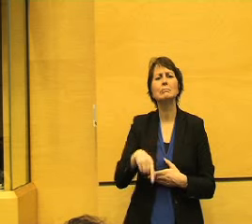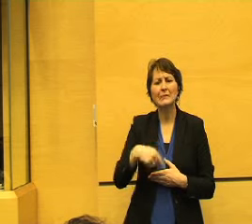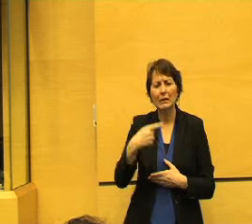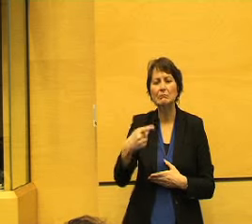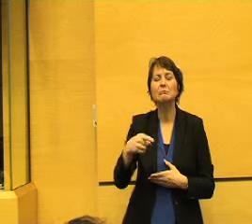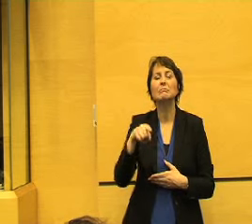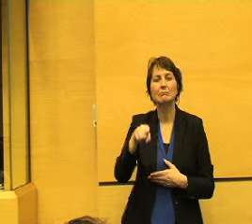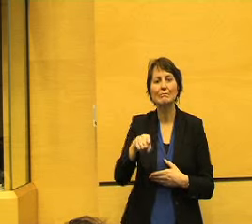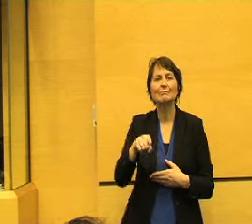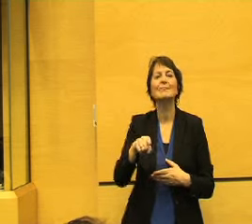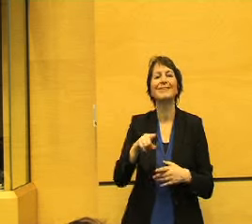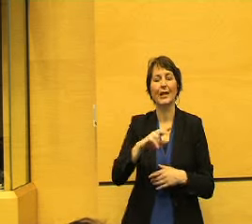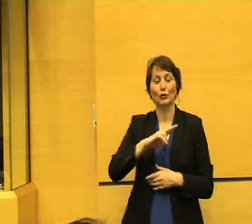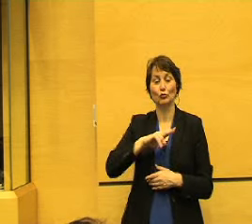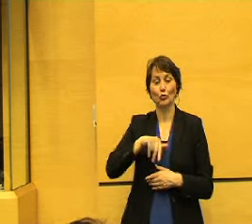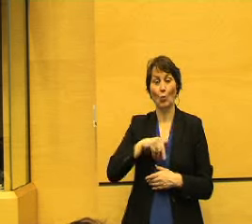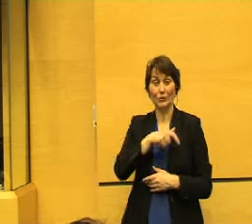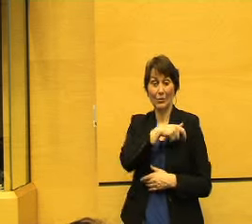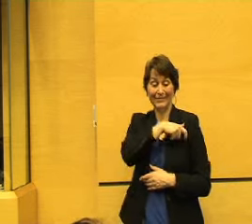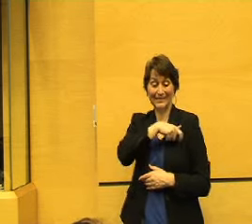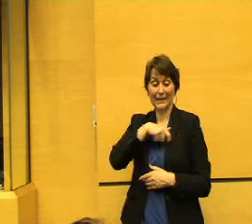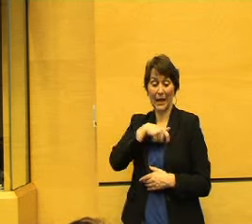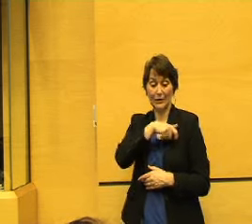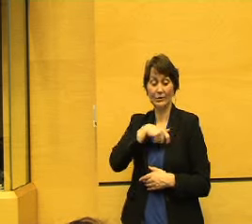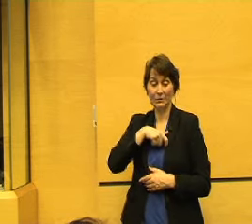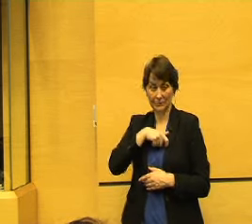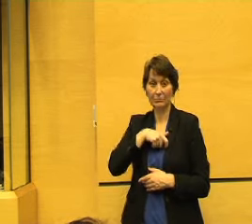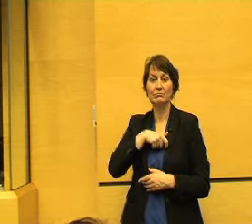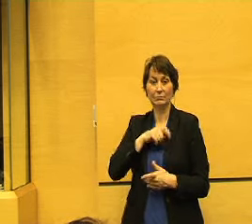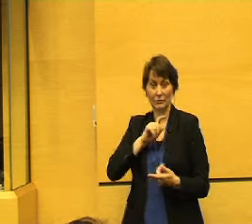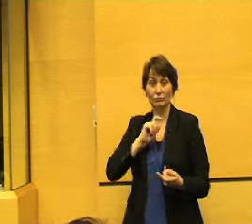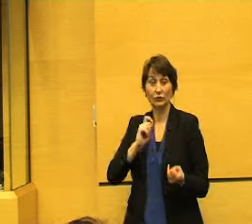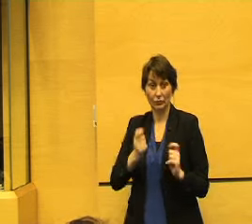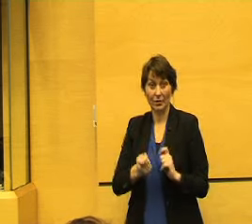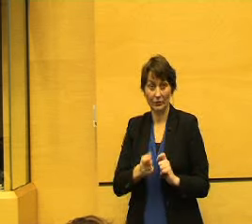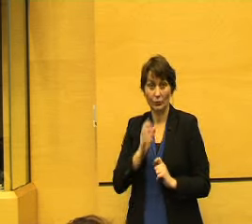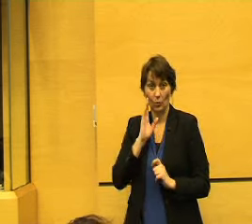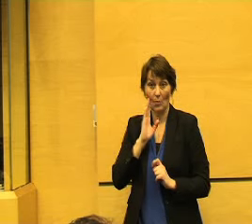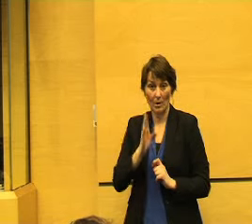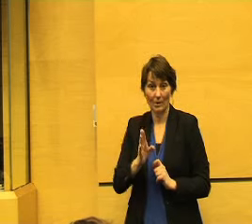thereby, to my understanding,